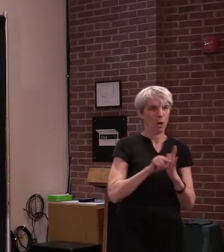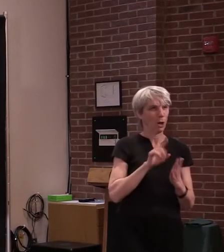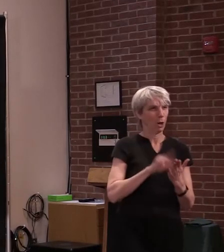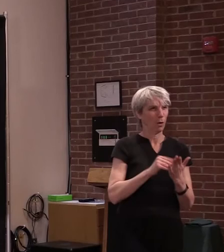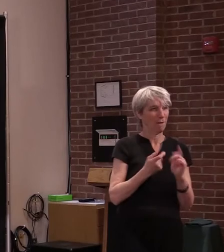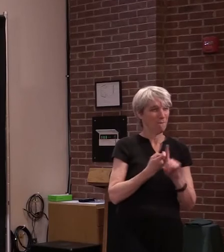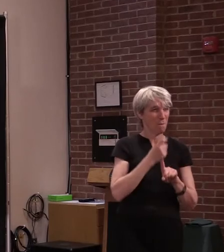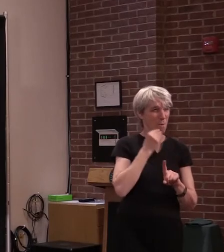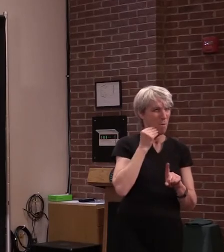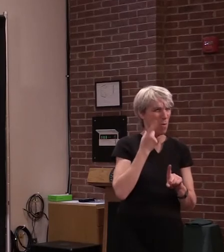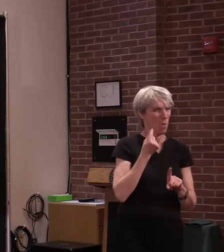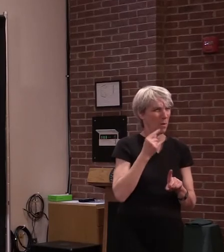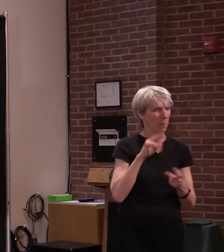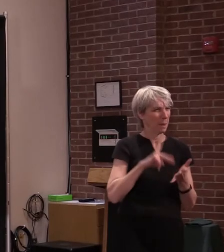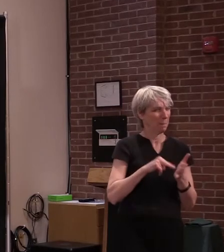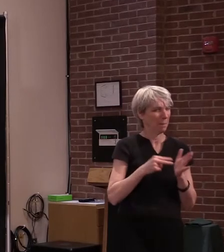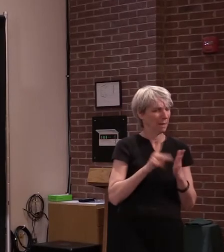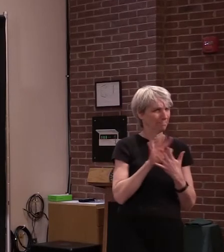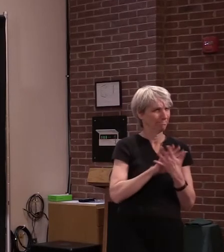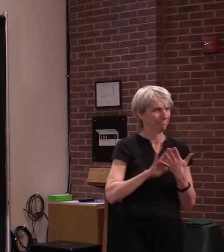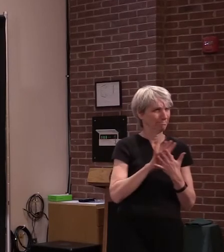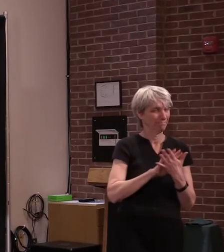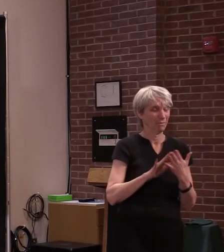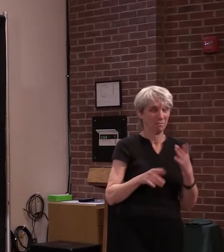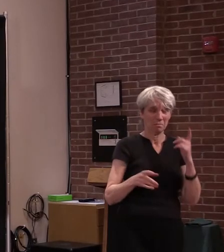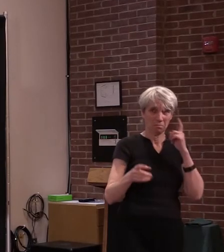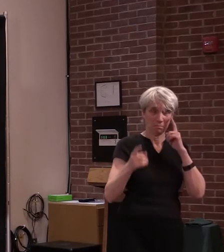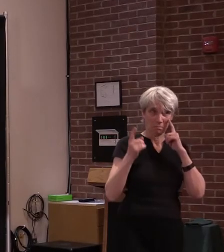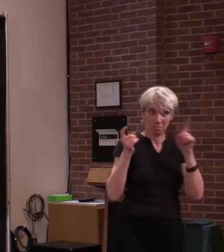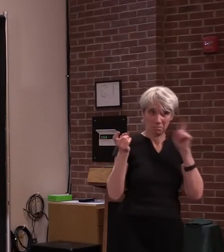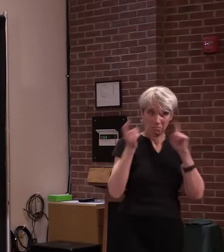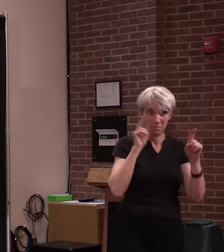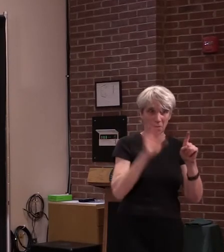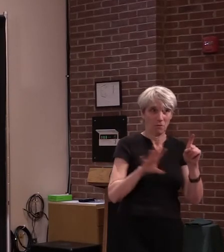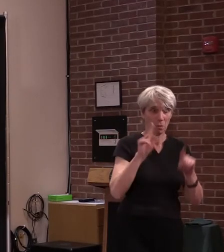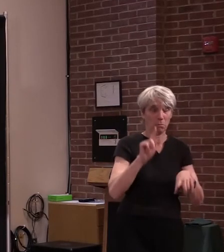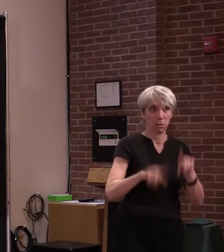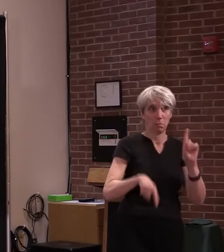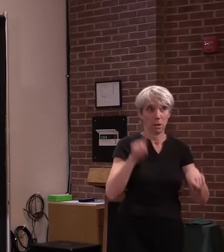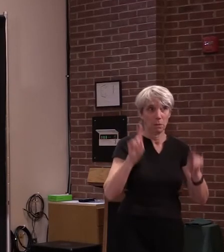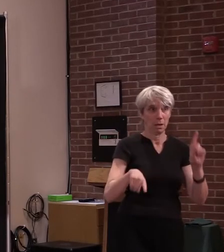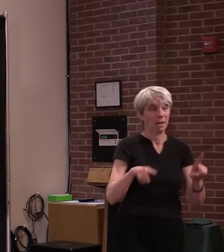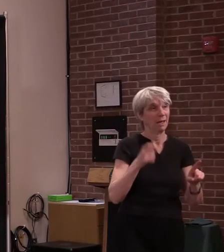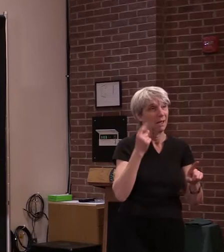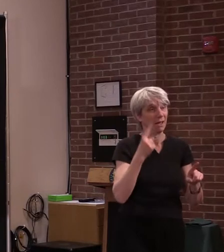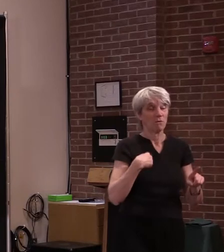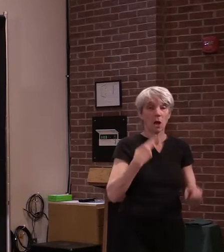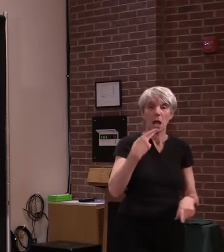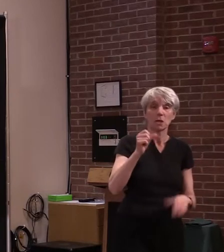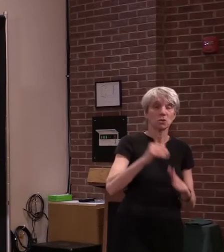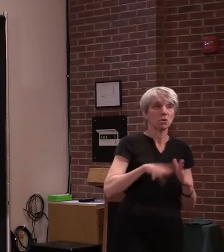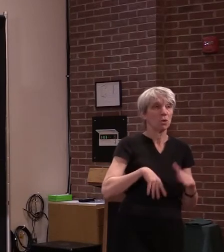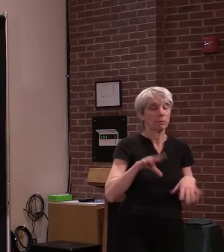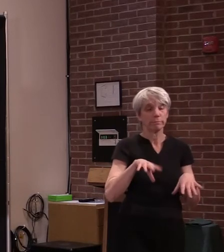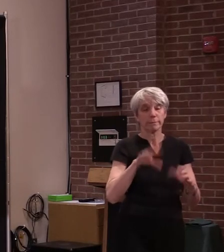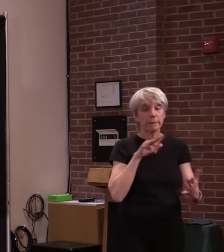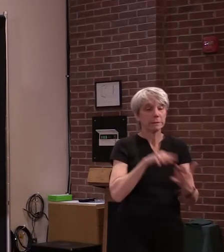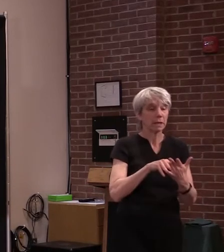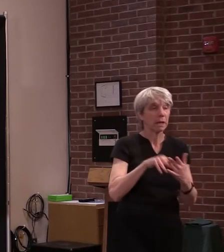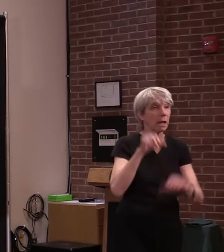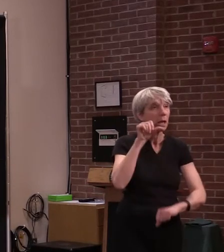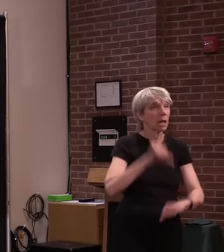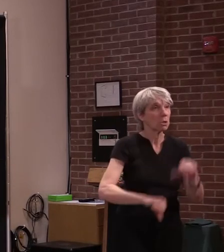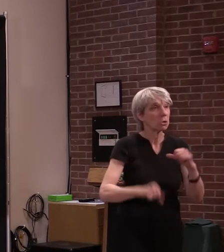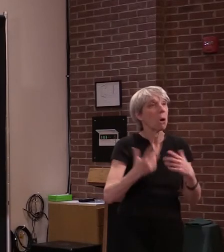And as we saw last year, that varied considerably around the state. You can imagine remote learning. If you're a high school student taking chemistry, it might look